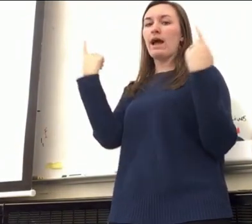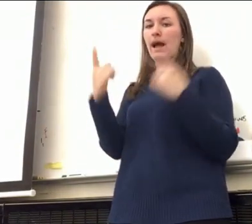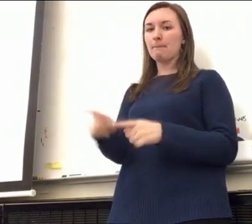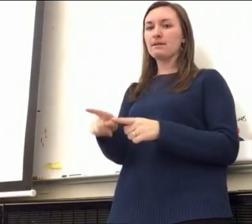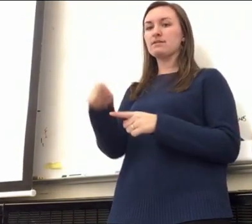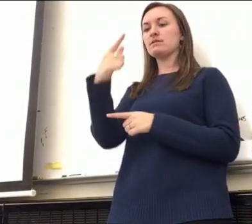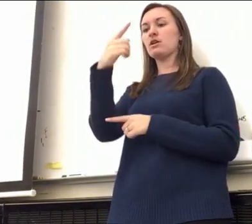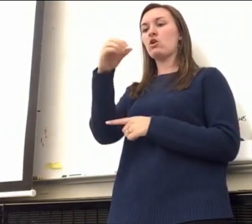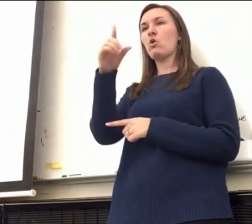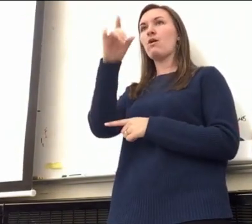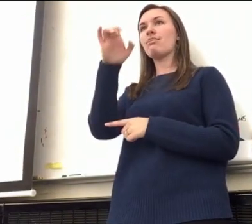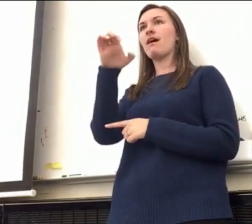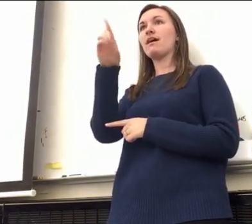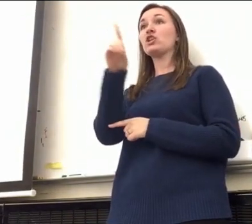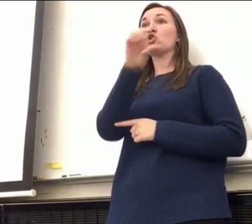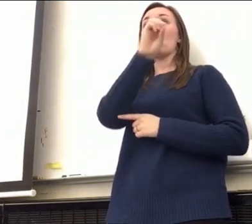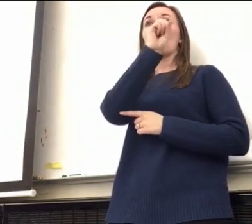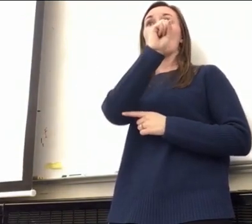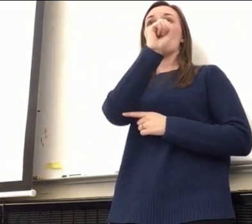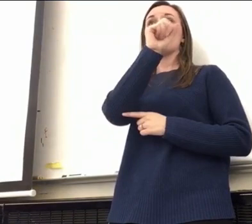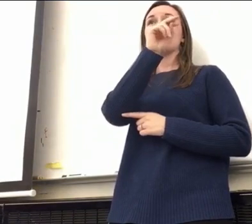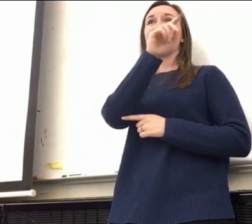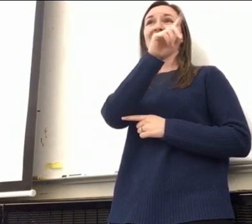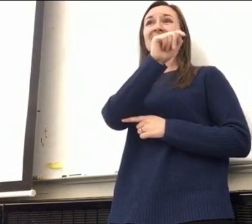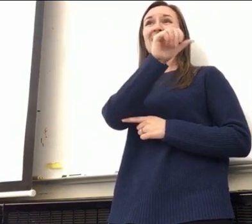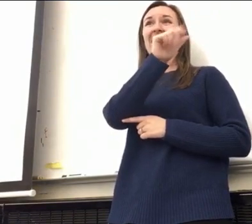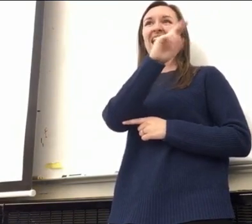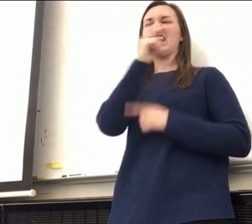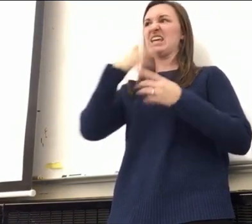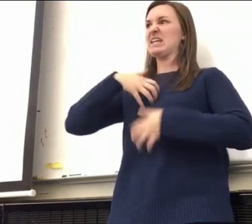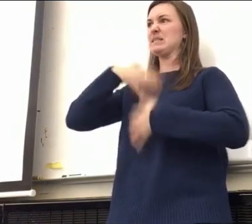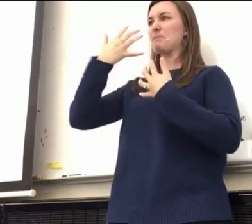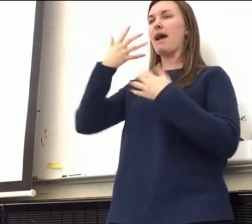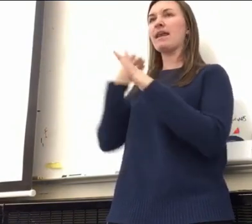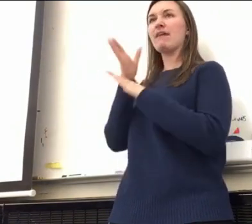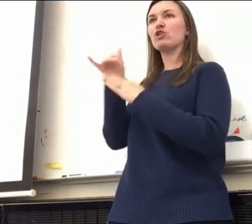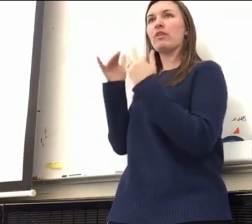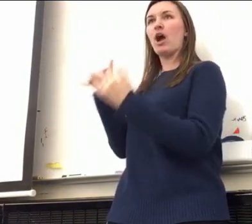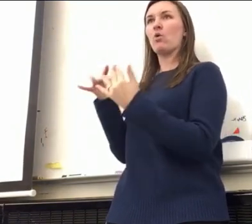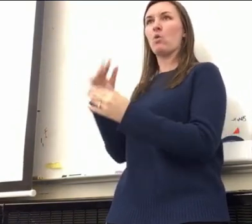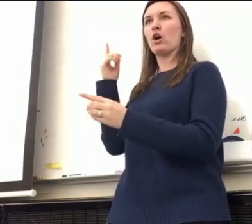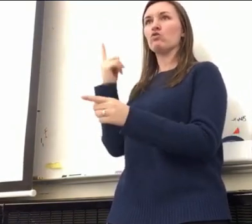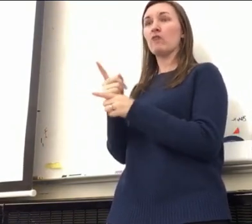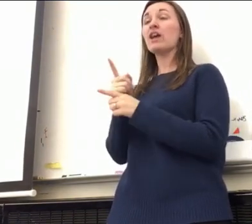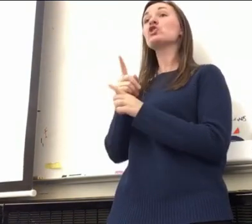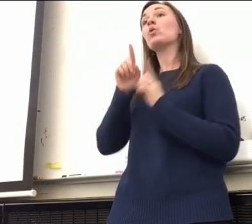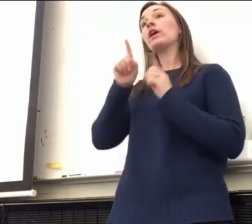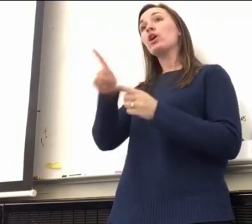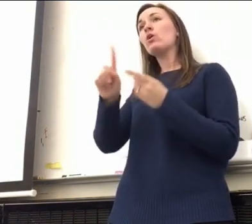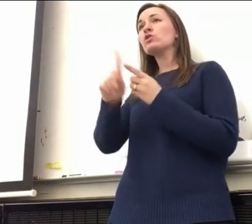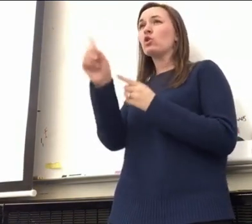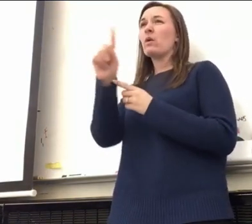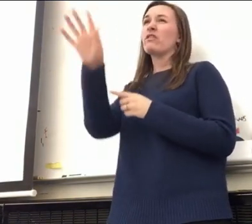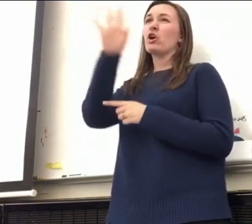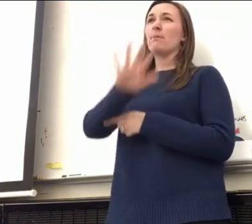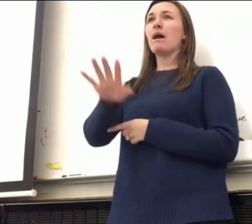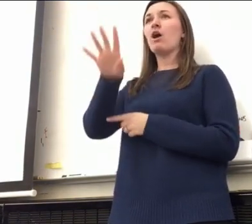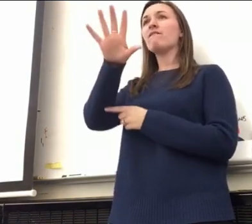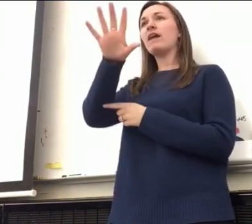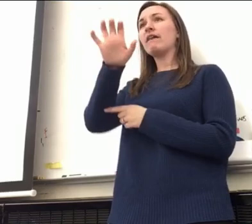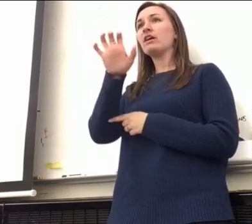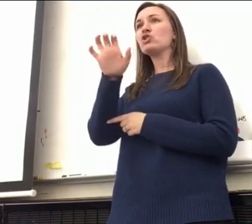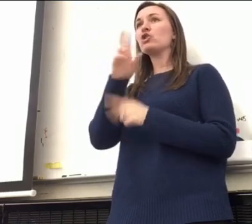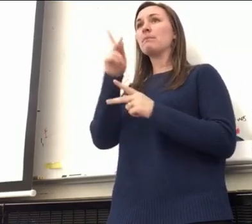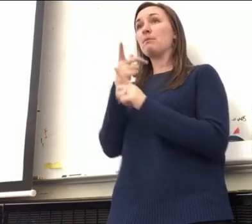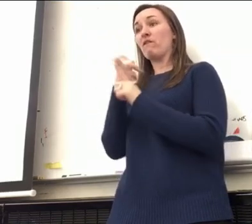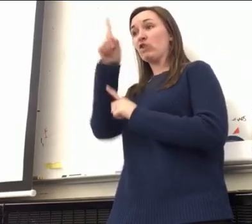Santa Anna is going to be angry after the Alamo. He goes and to where we have about 500 Texan prisoners of